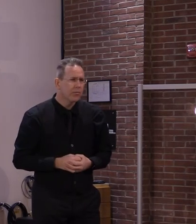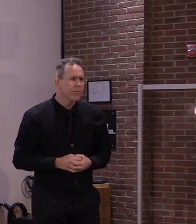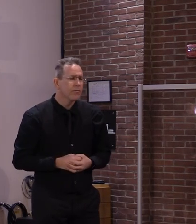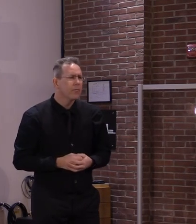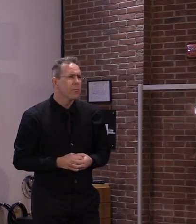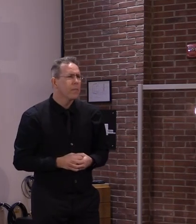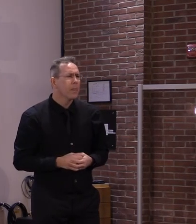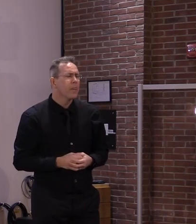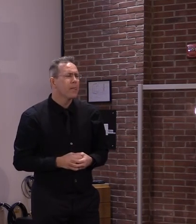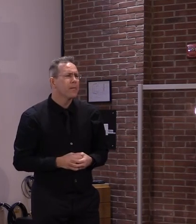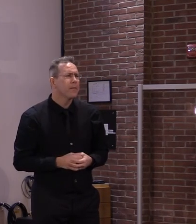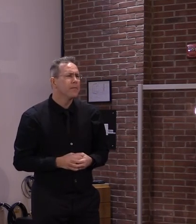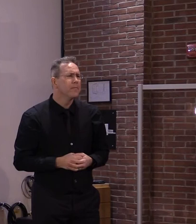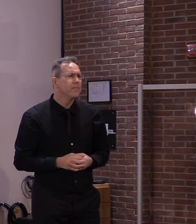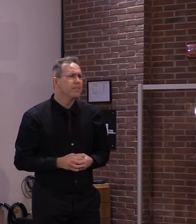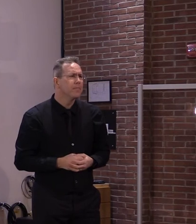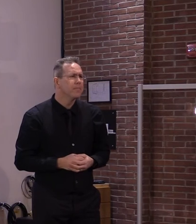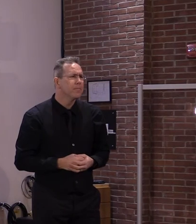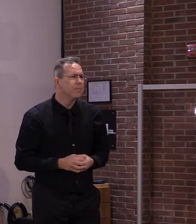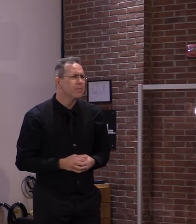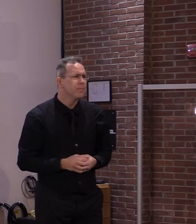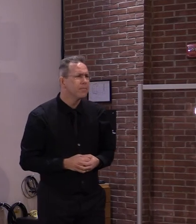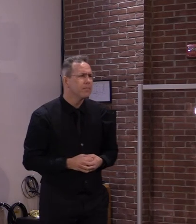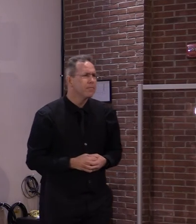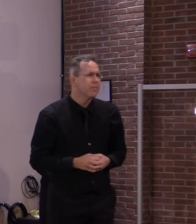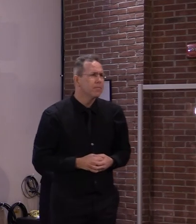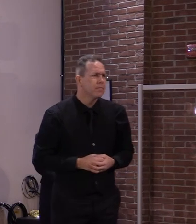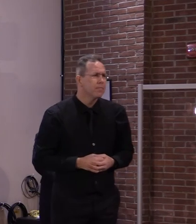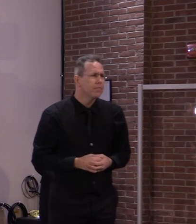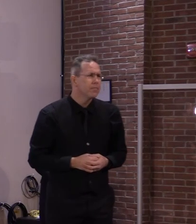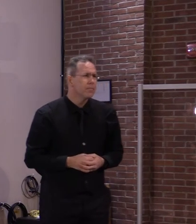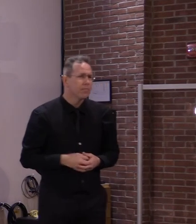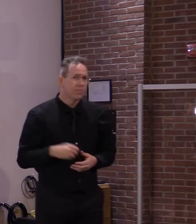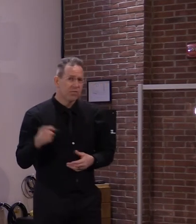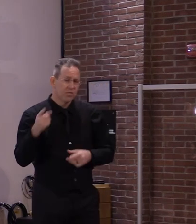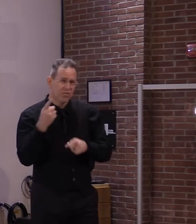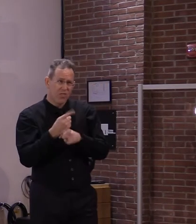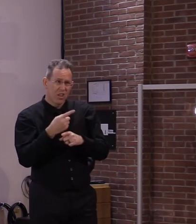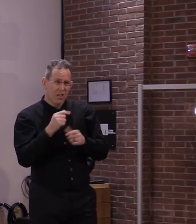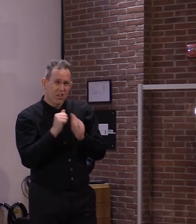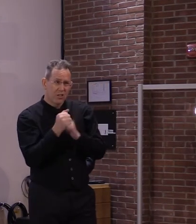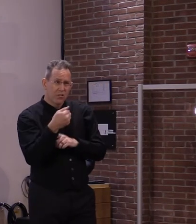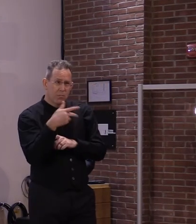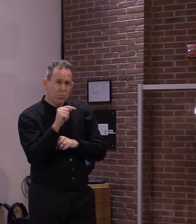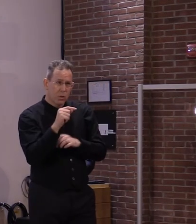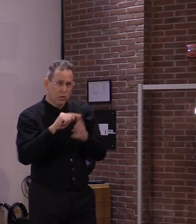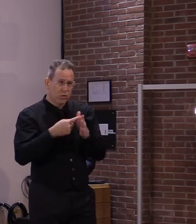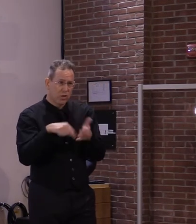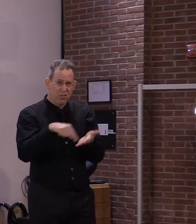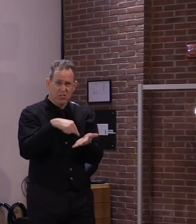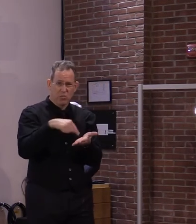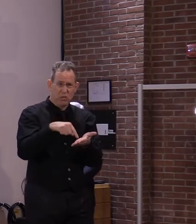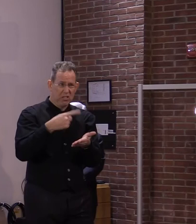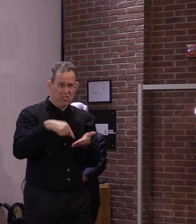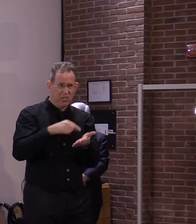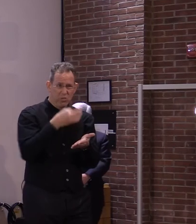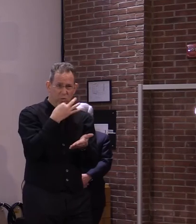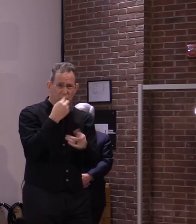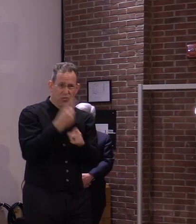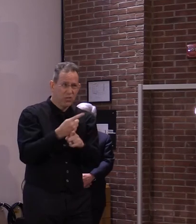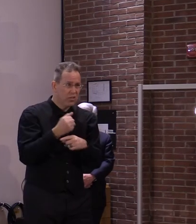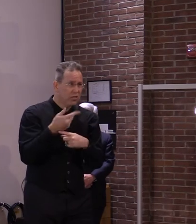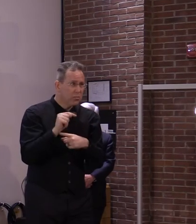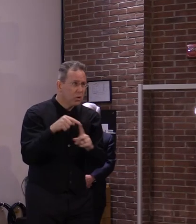you're starting sports in about a week um i'm hearing from some very frustrated